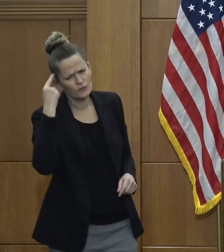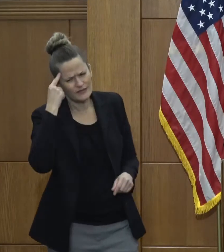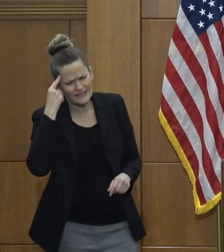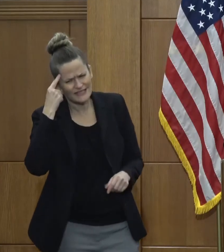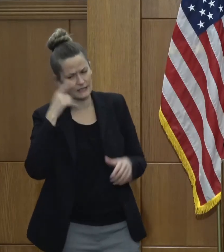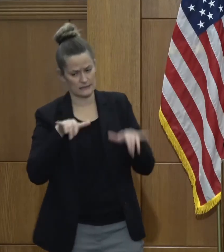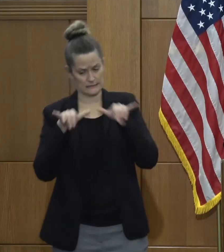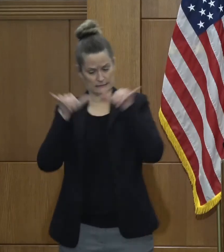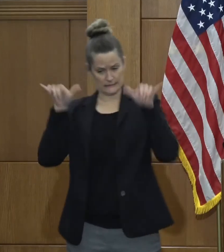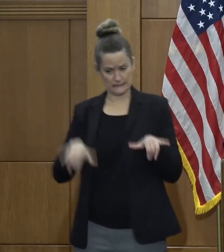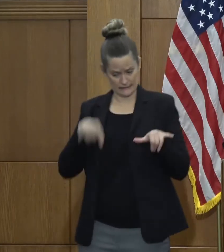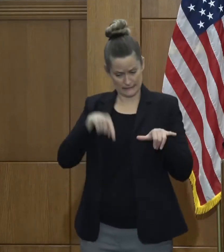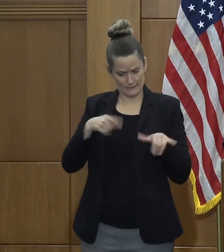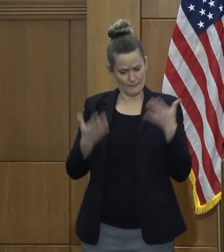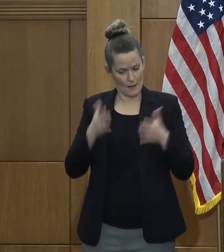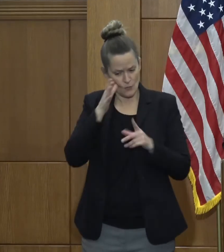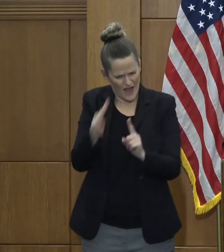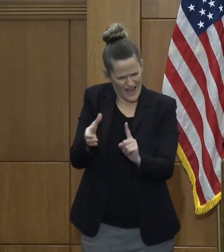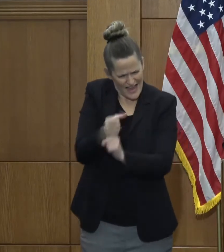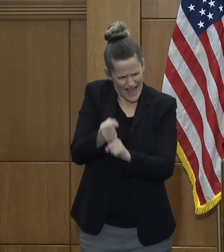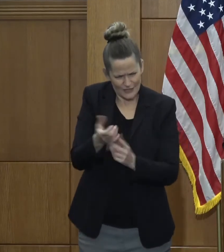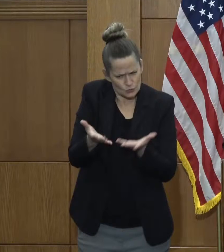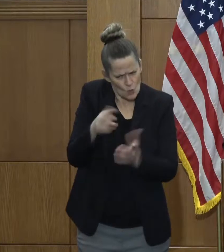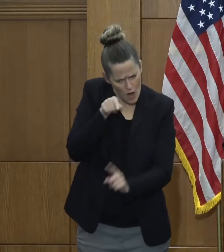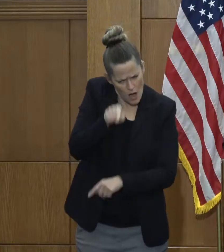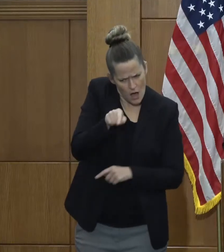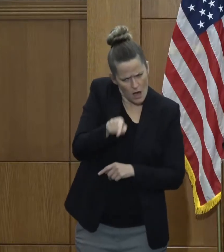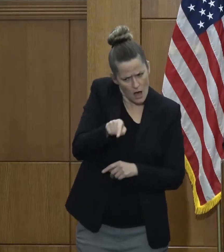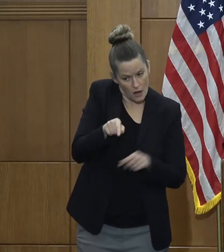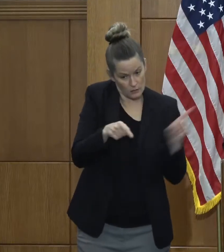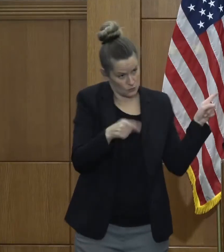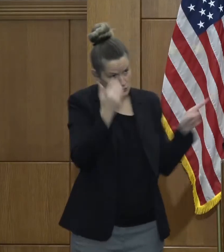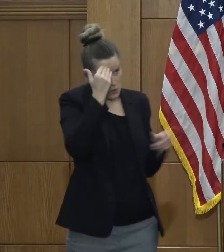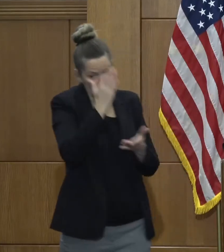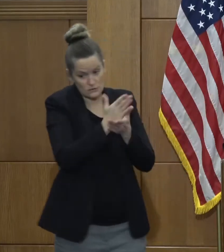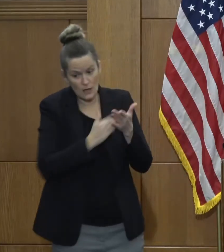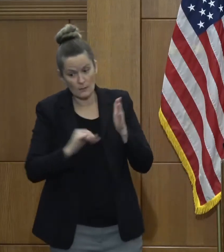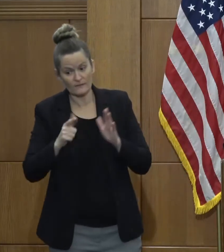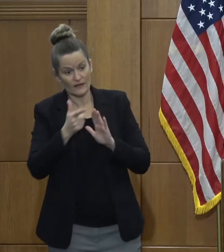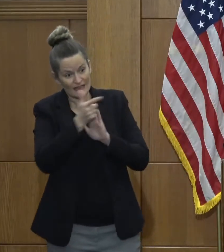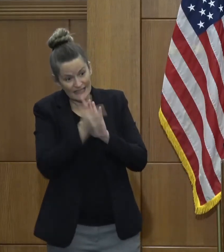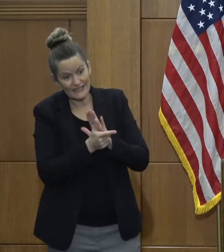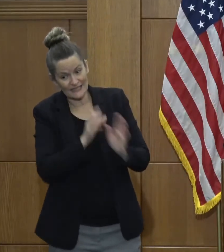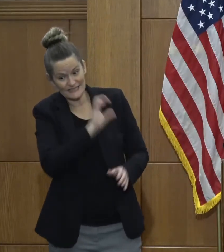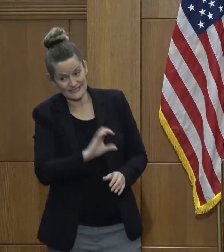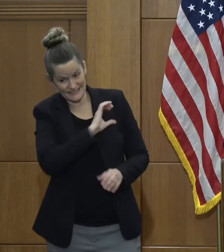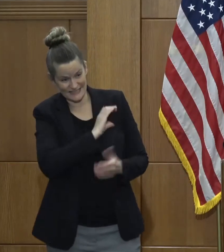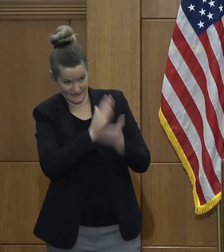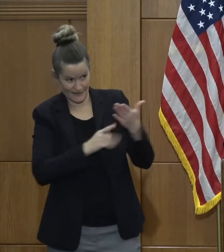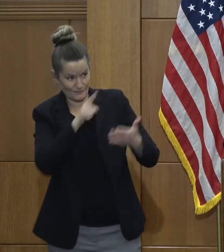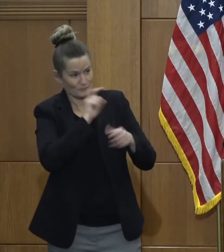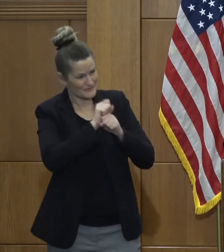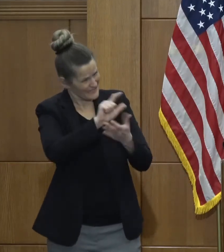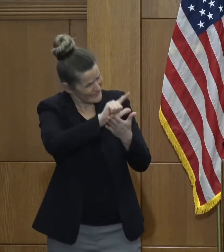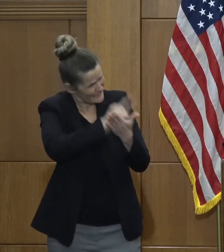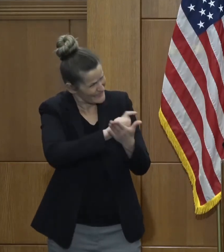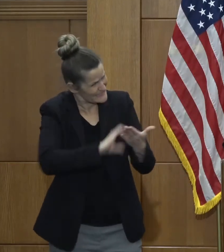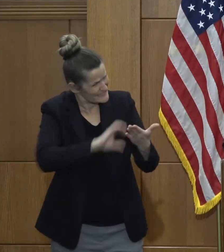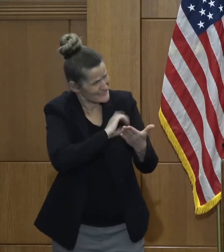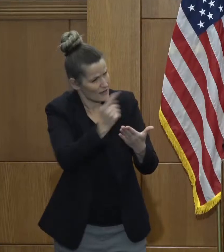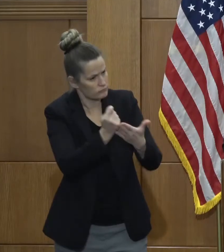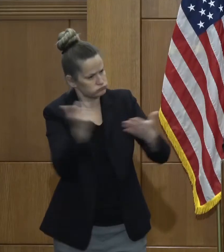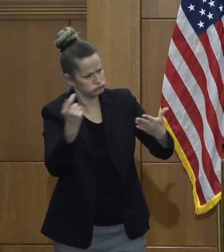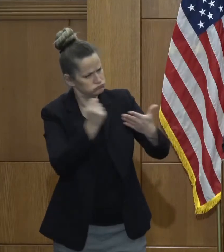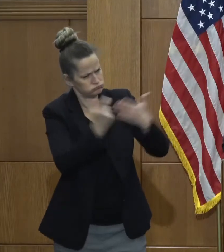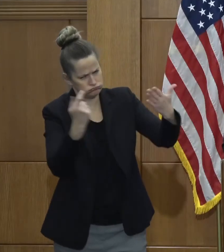Were you guys aware of legal citizens getting swept up in the purge as early as September, or when did you guys first realize